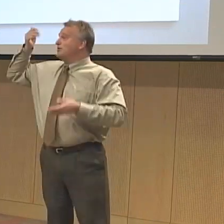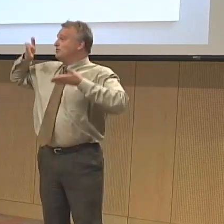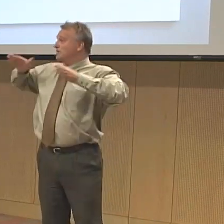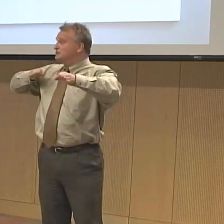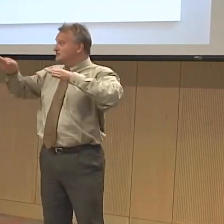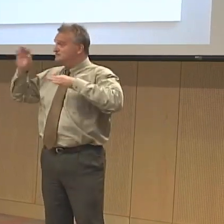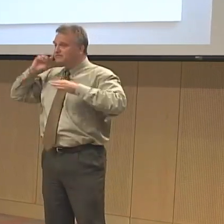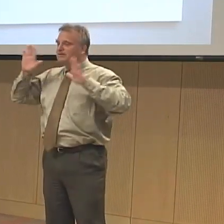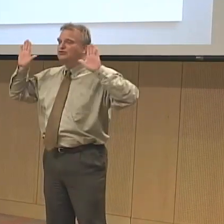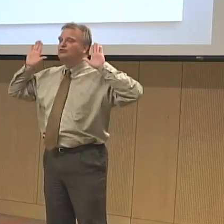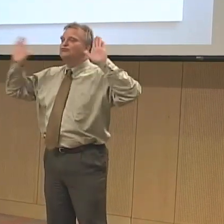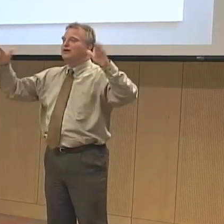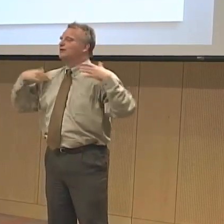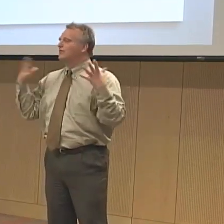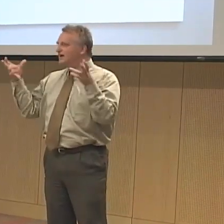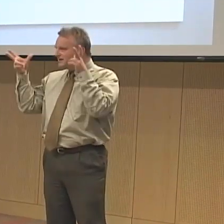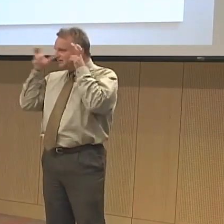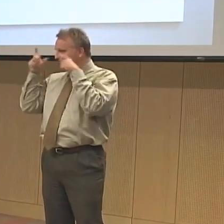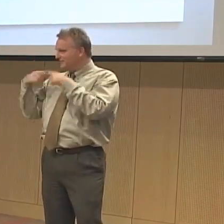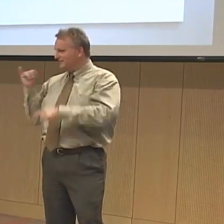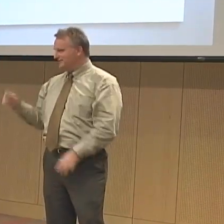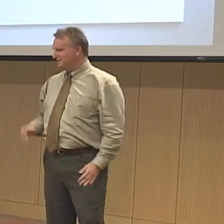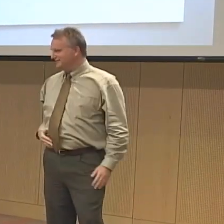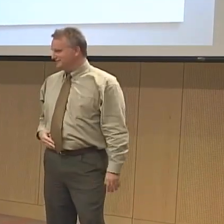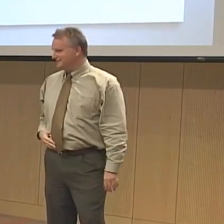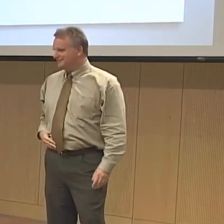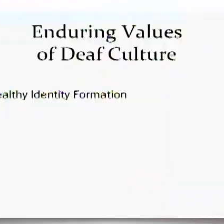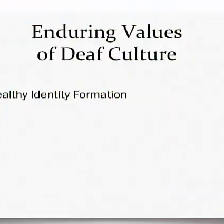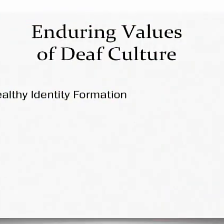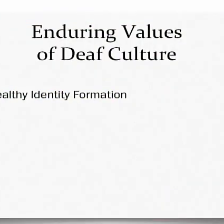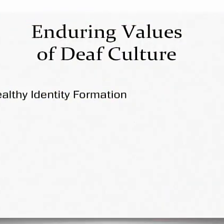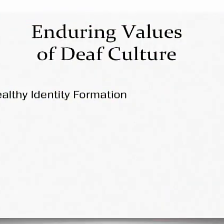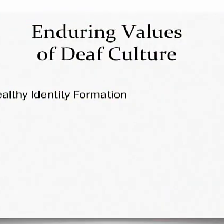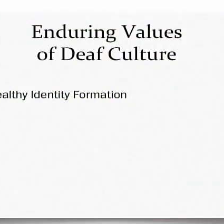describing culture? I'd like to hear it. Please share.